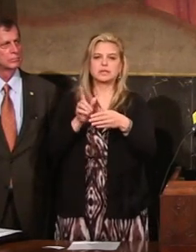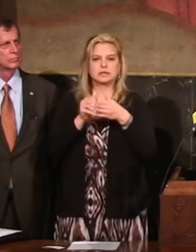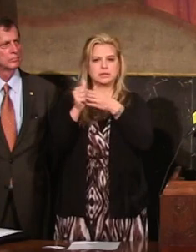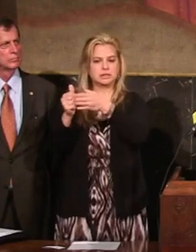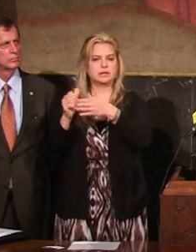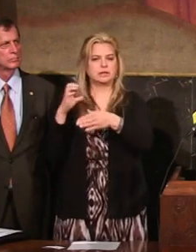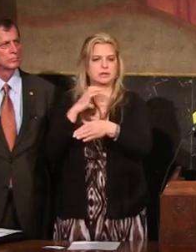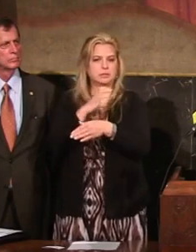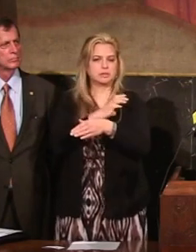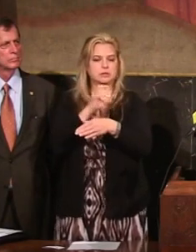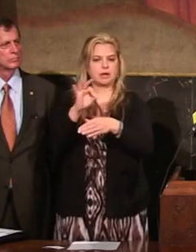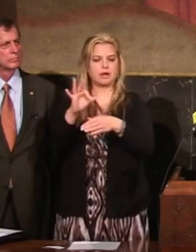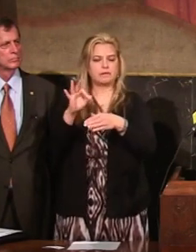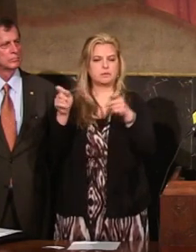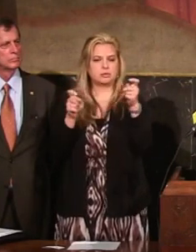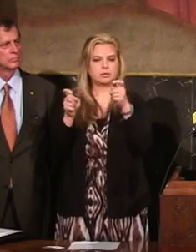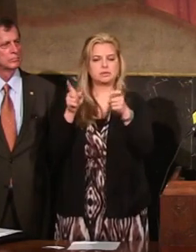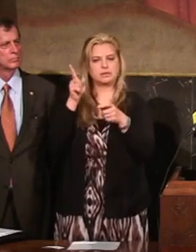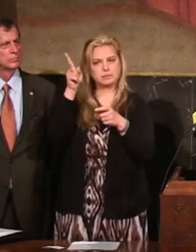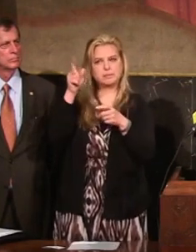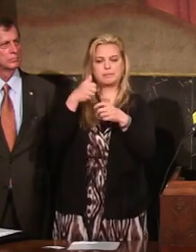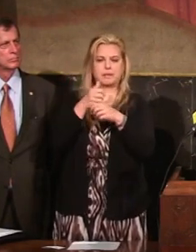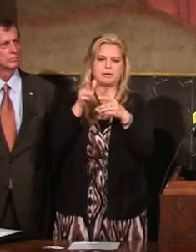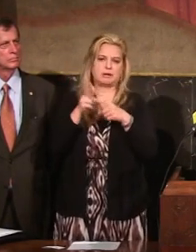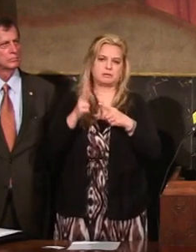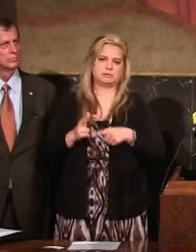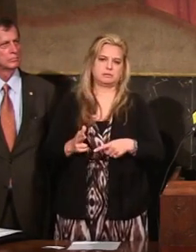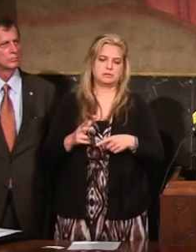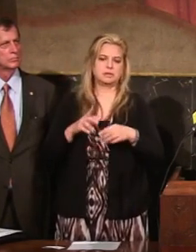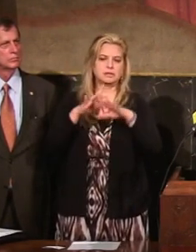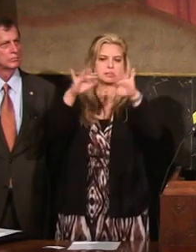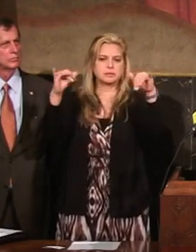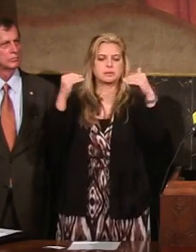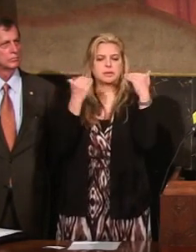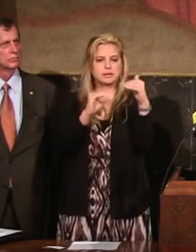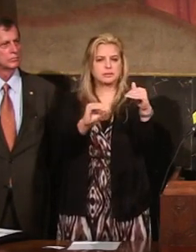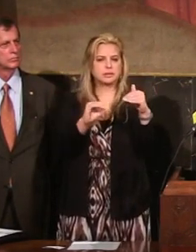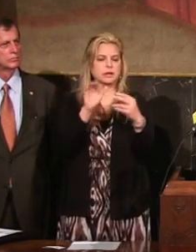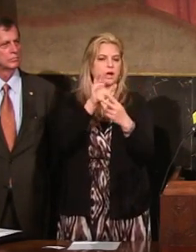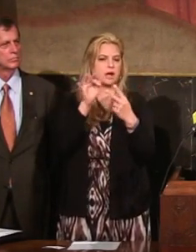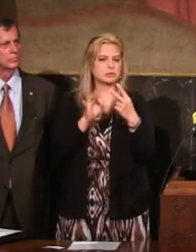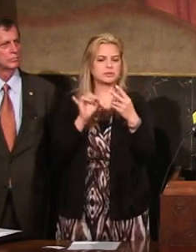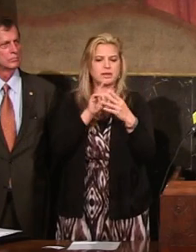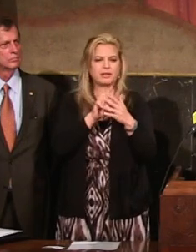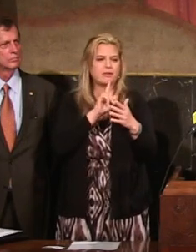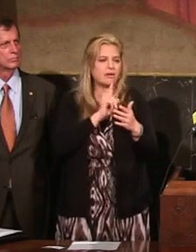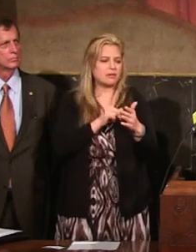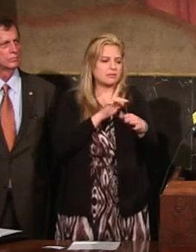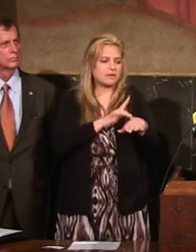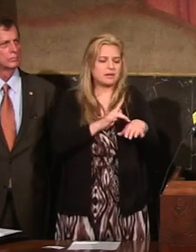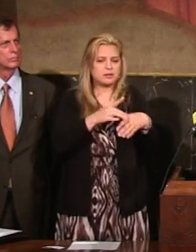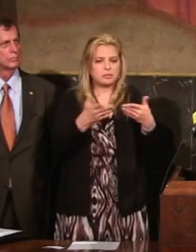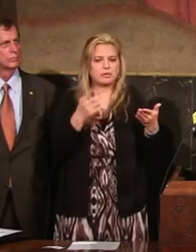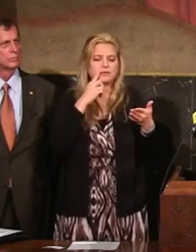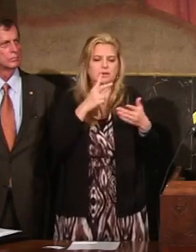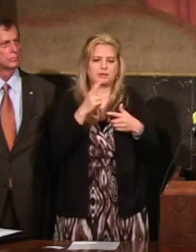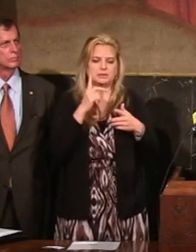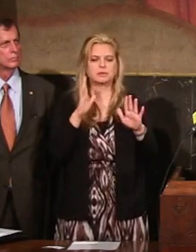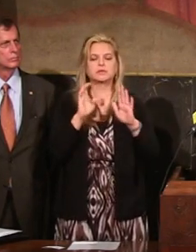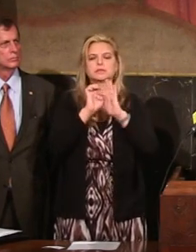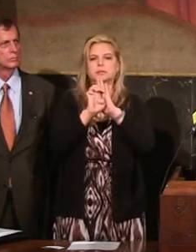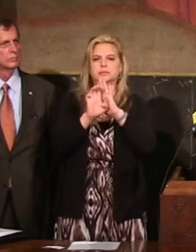direct, the Commissioner of Administration to make the cuts, while at the same time limiting the options that are available to make the cuts. For